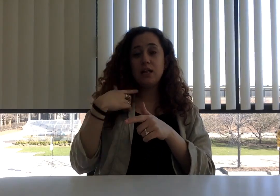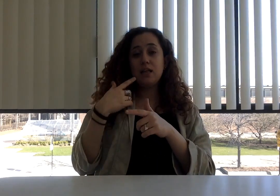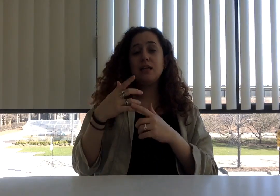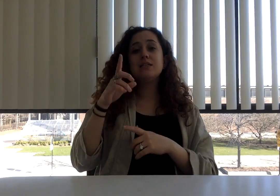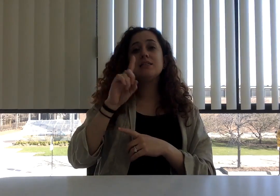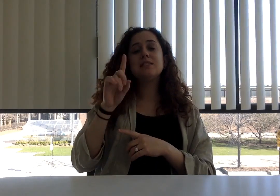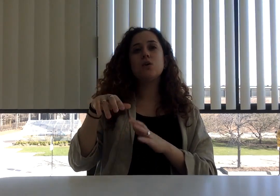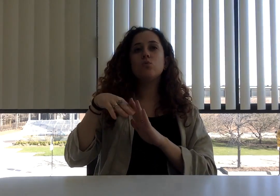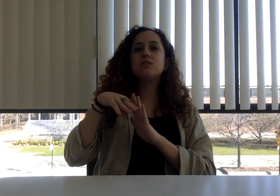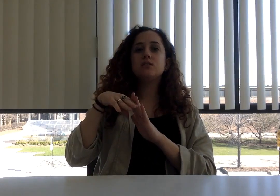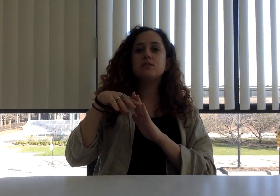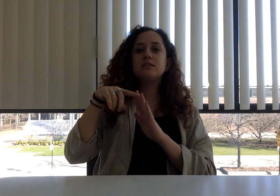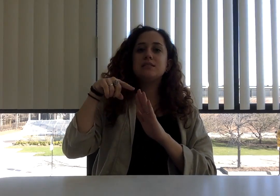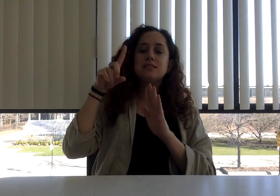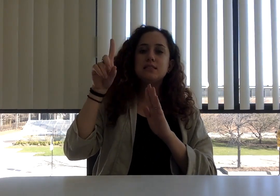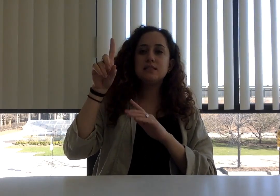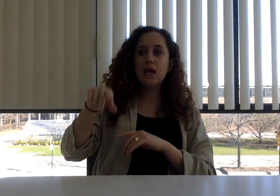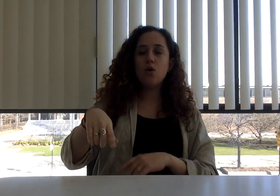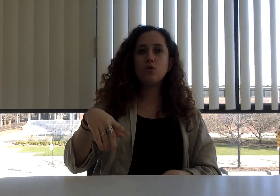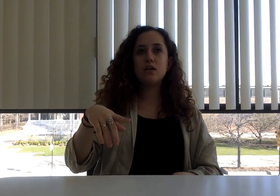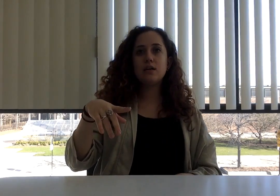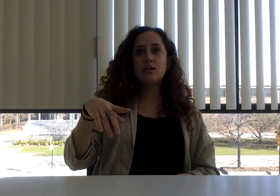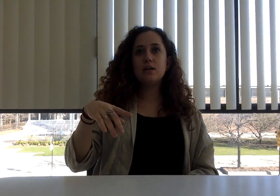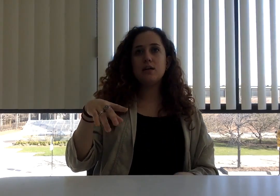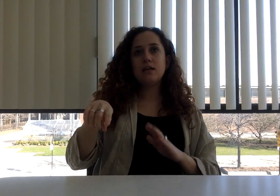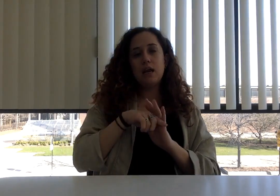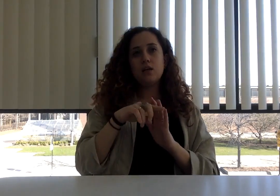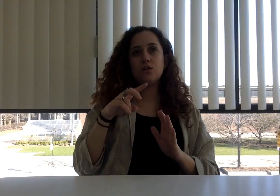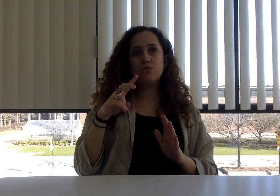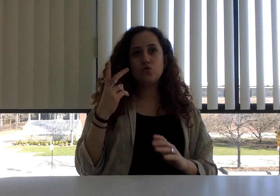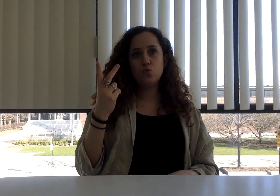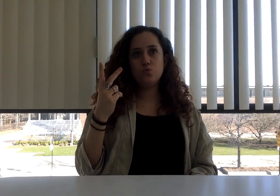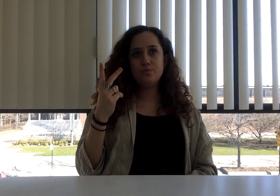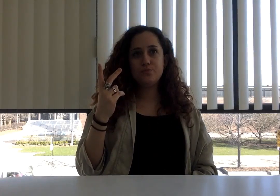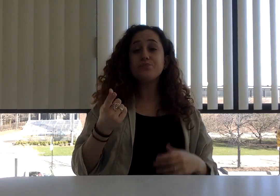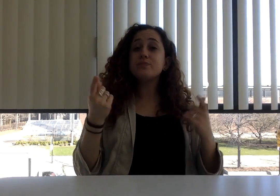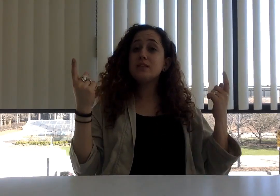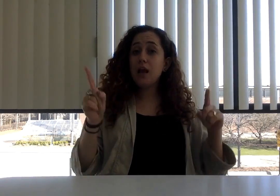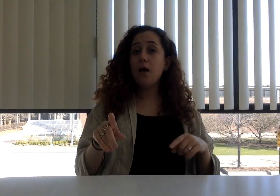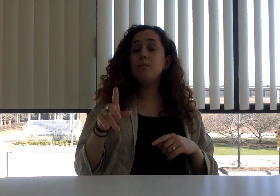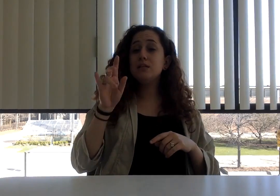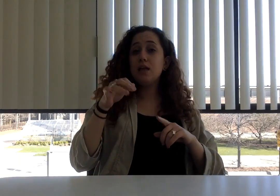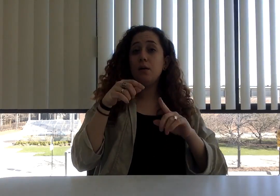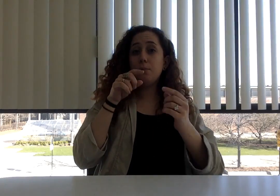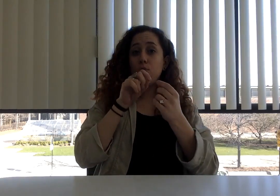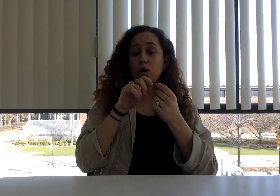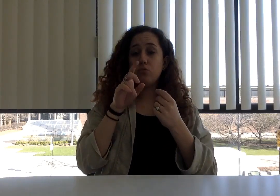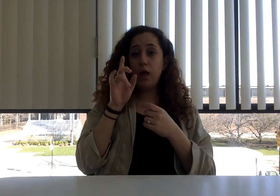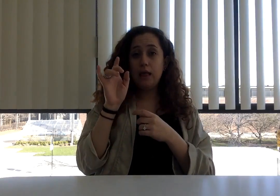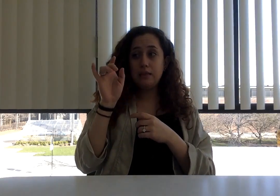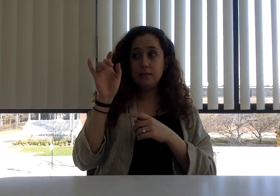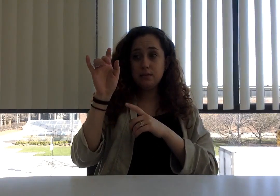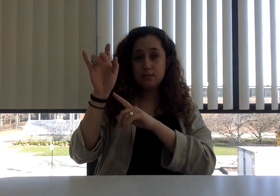-2. So what happens is that point right there is the point of intersection